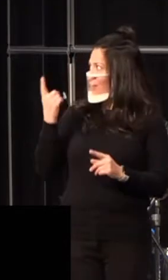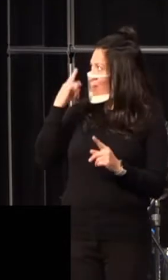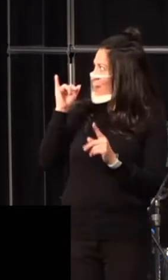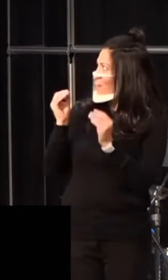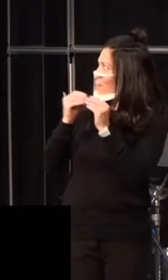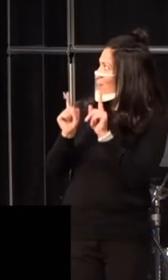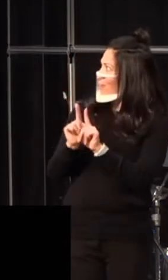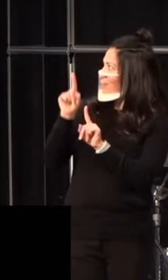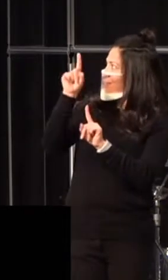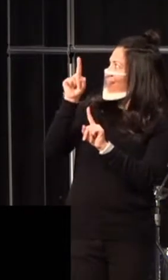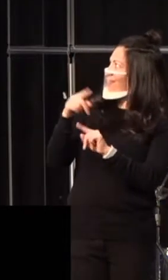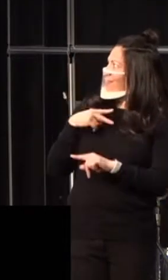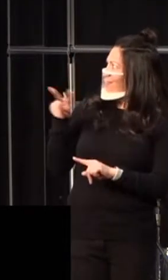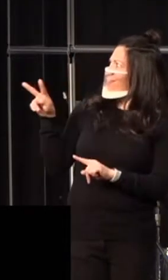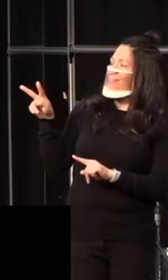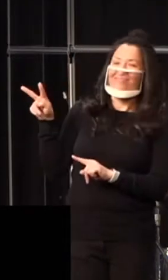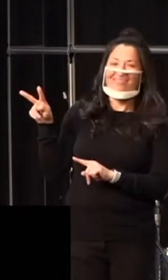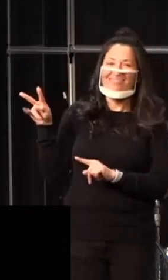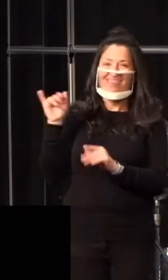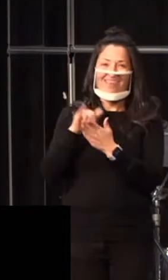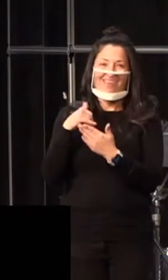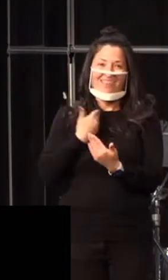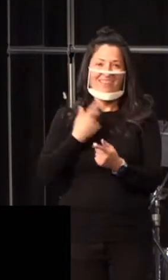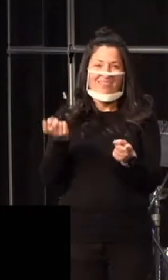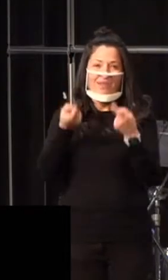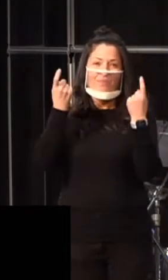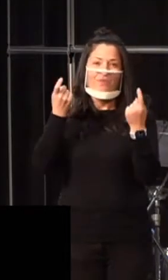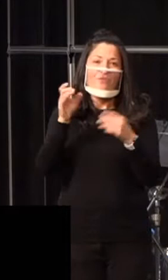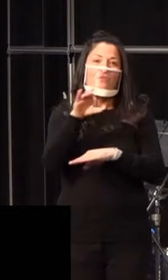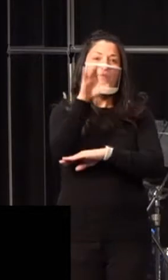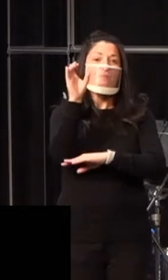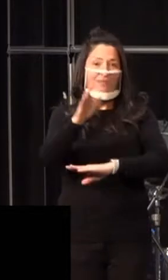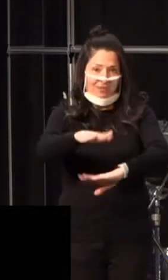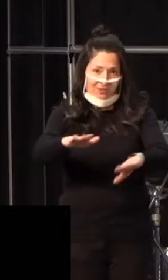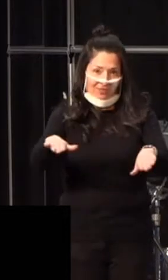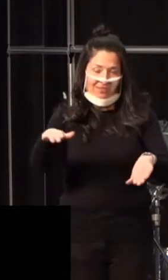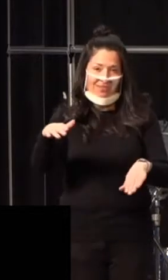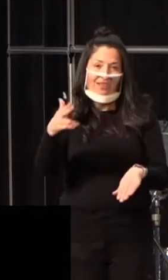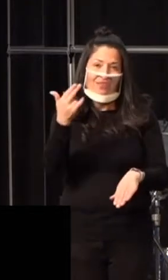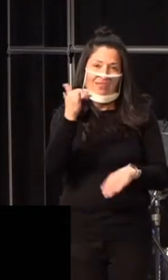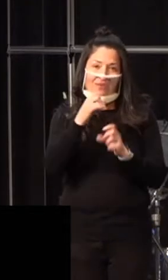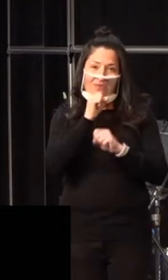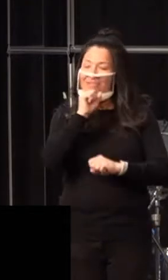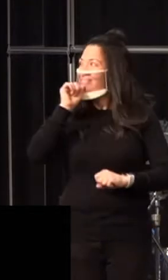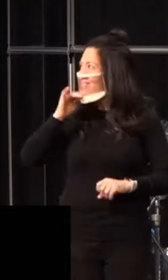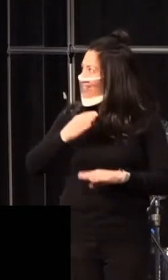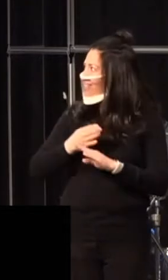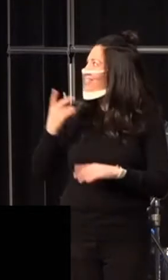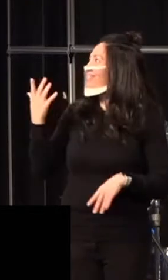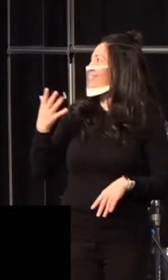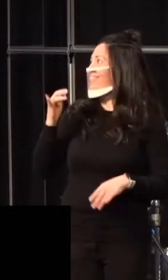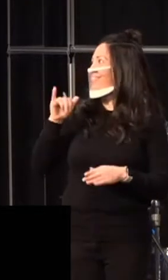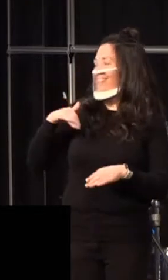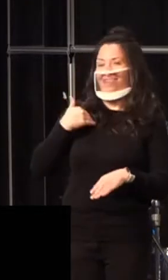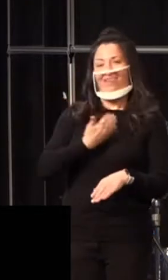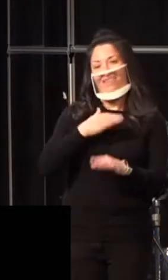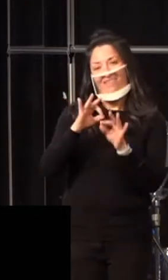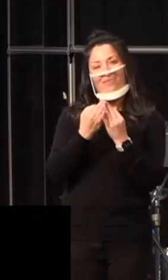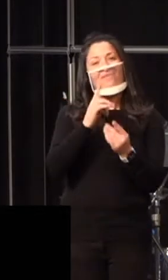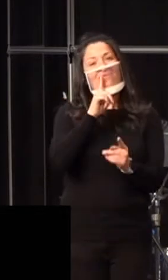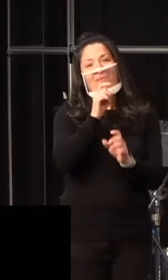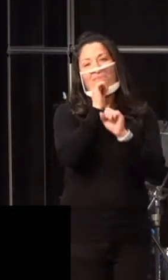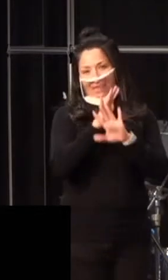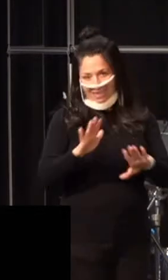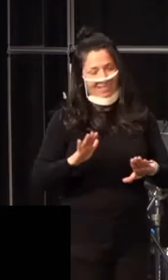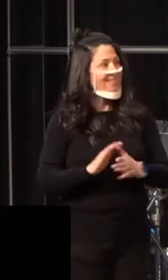is us serving Operation Christmas Child. My sons are taller than me, and my 13-year-old daughter is almost taller than me. So that's our family. We're very